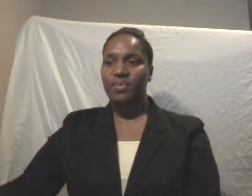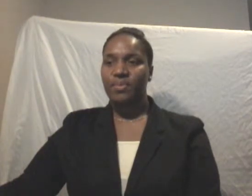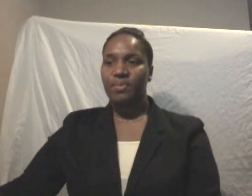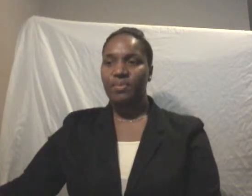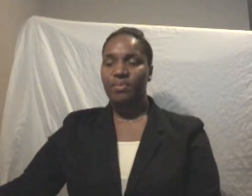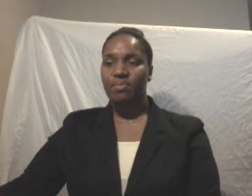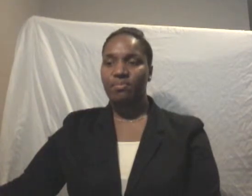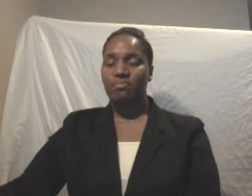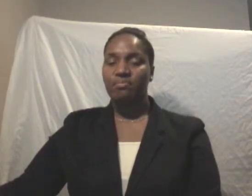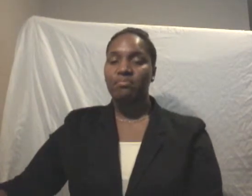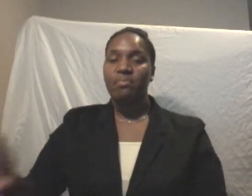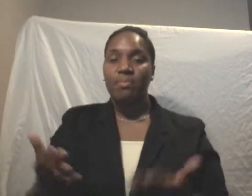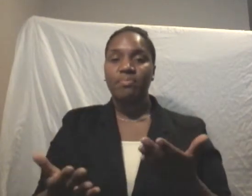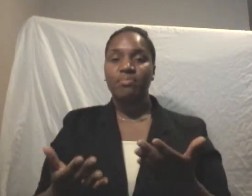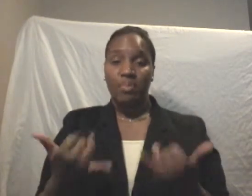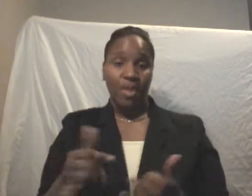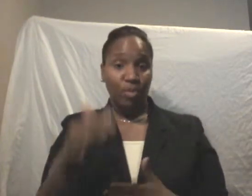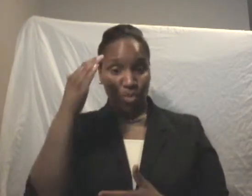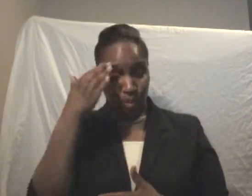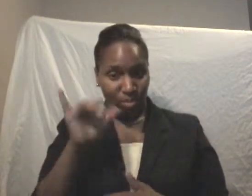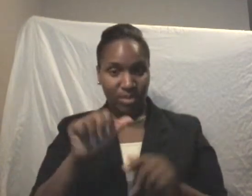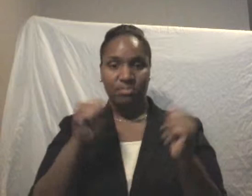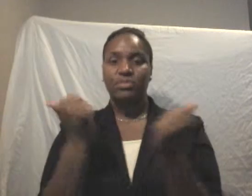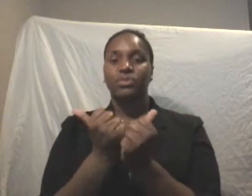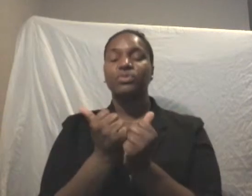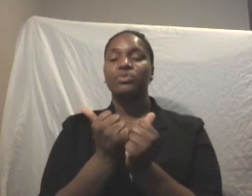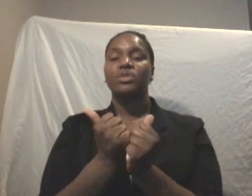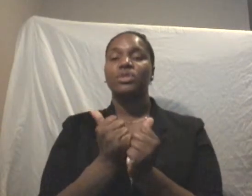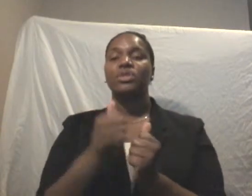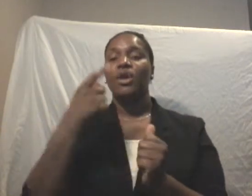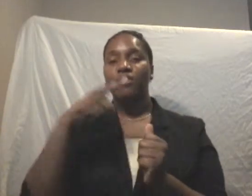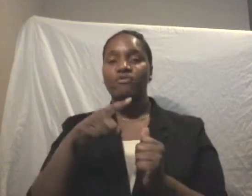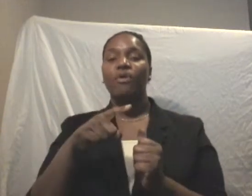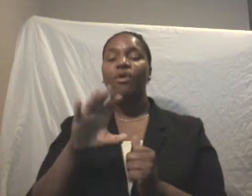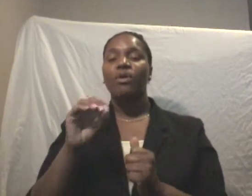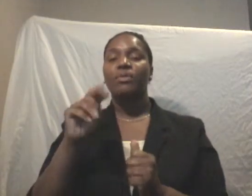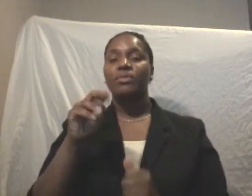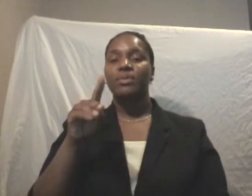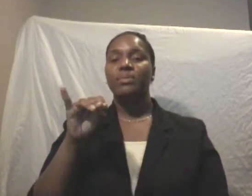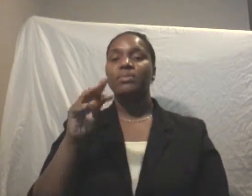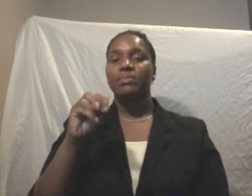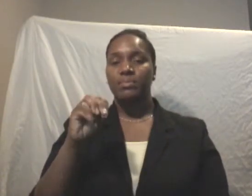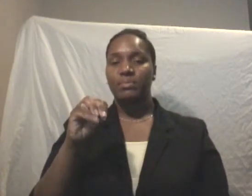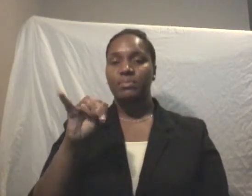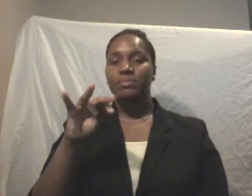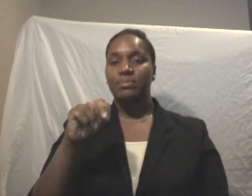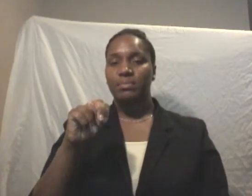Now, as you probably know, the association for the condominiums will have a policy that covers